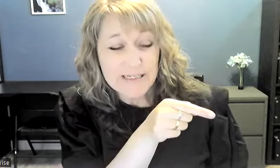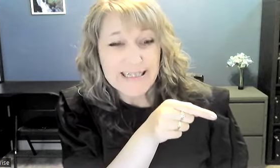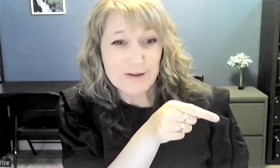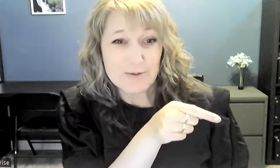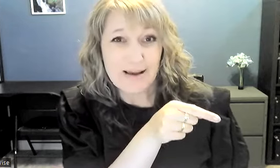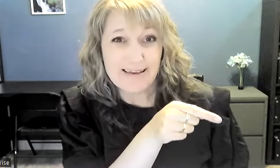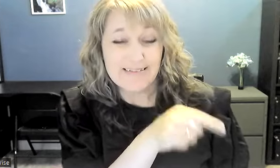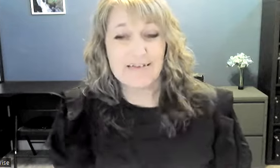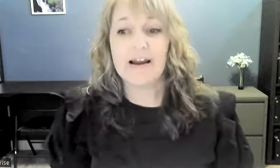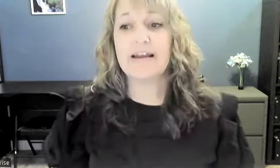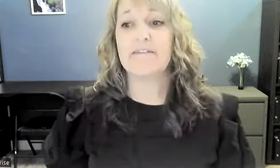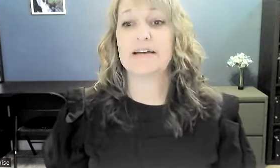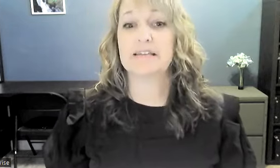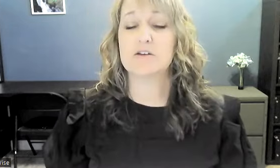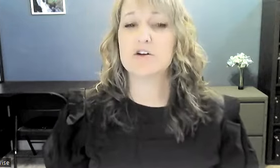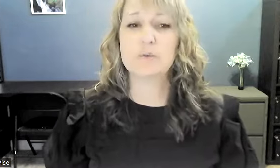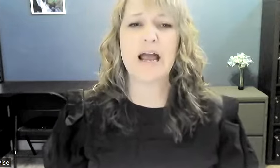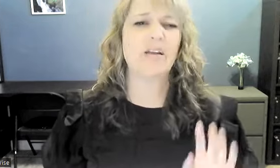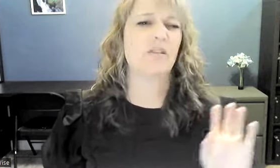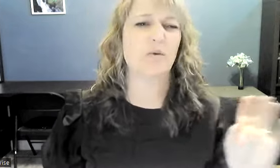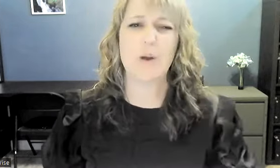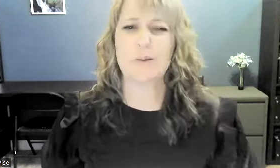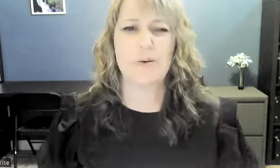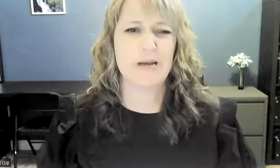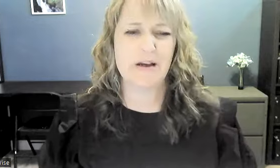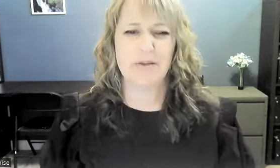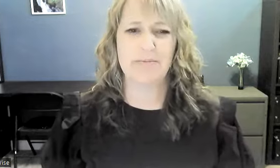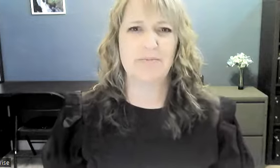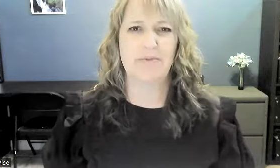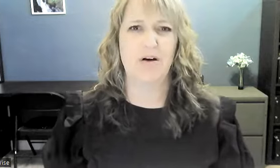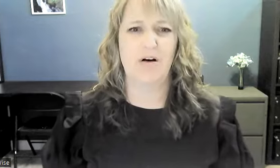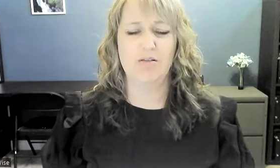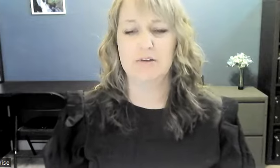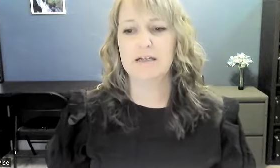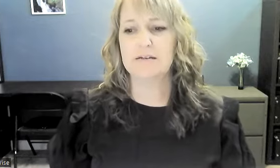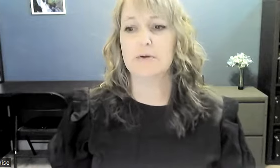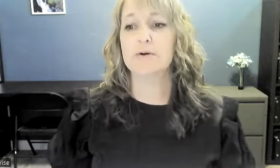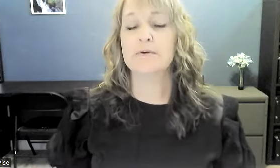Really close by. All right. If I say it's on your right, like way, way, way down the hall, right? So,